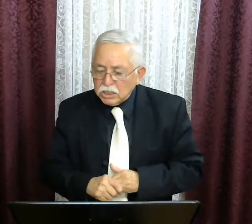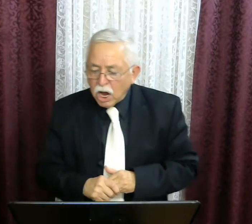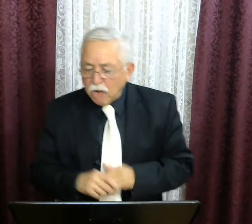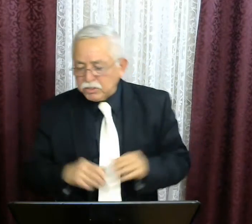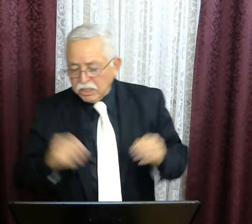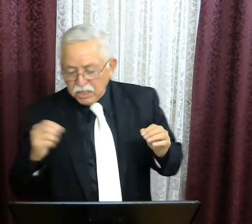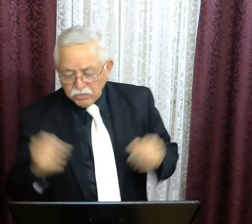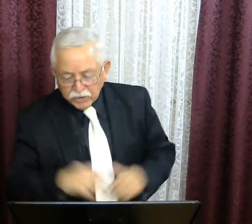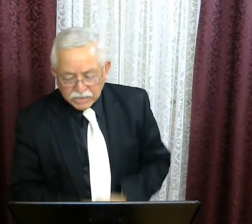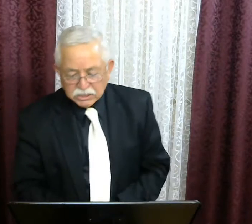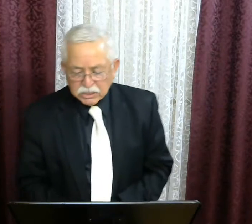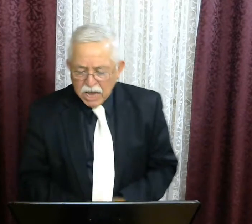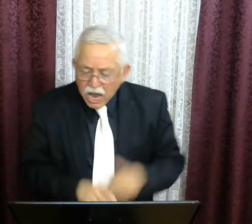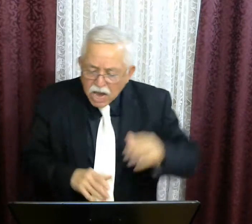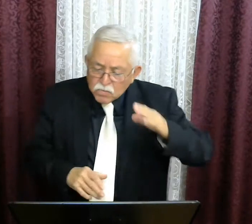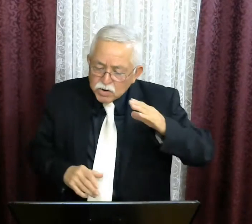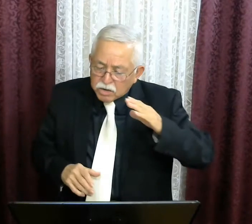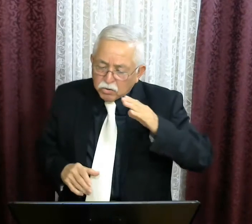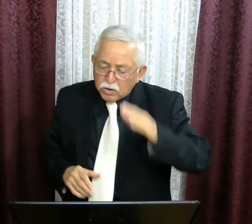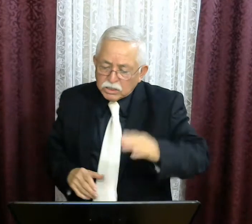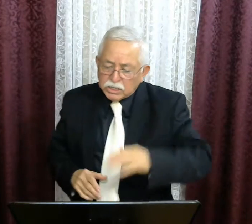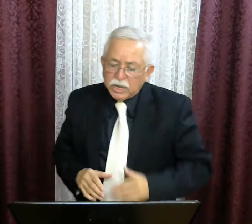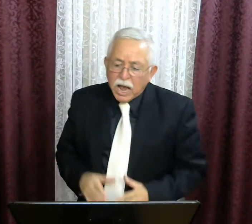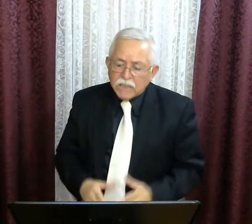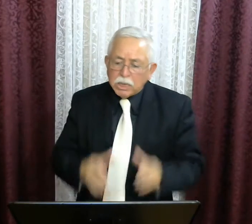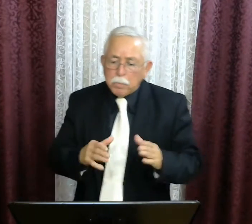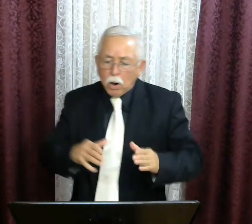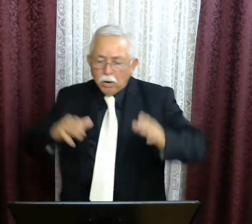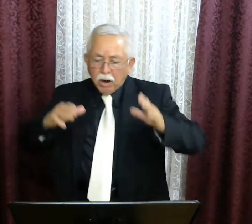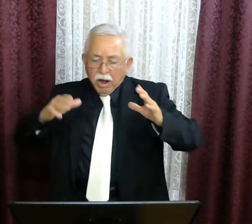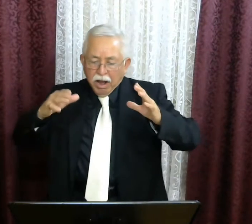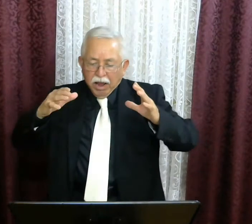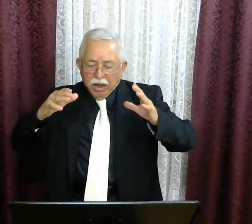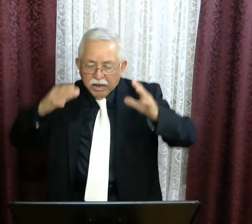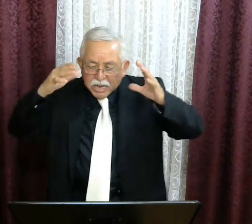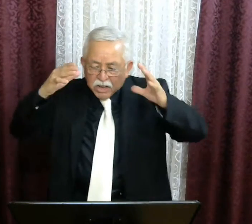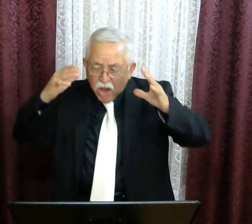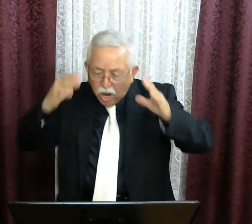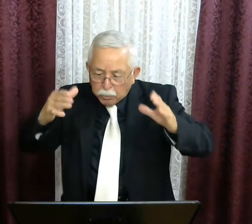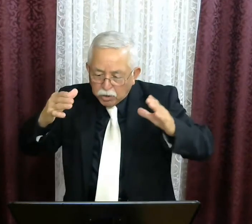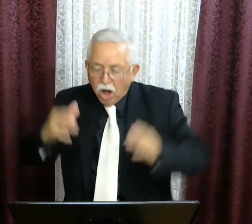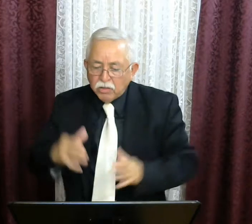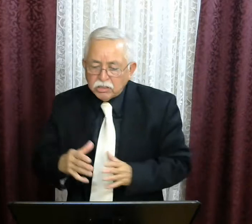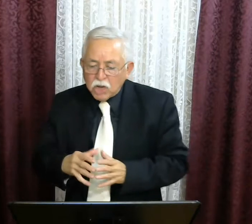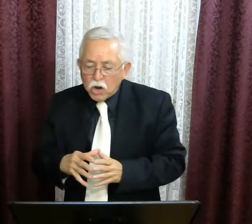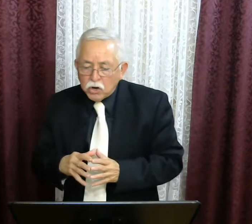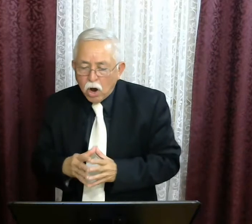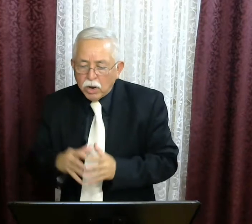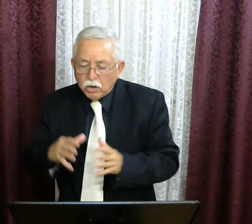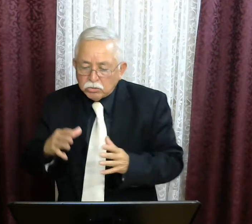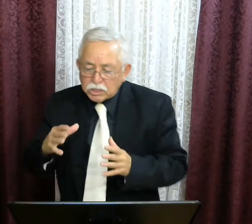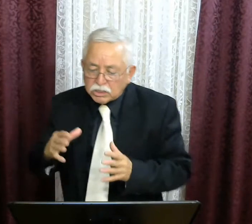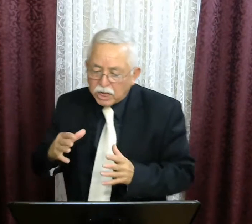of significance. Every Christian has a part in helping others know and understand